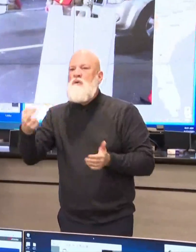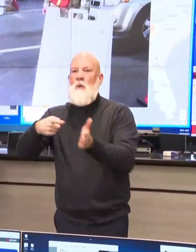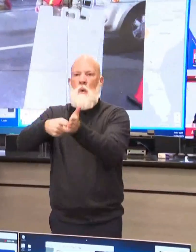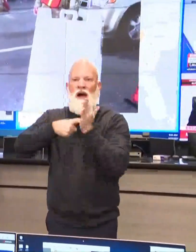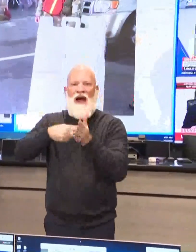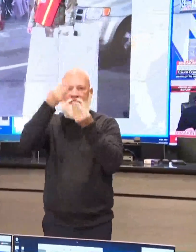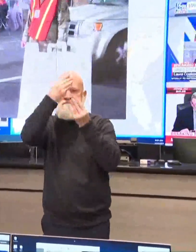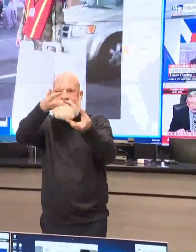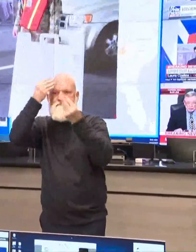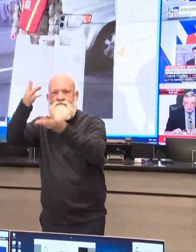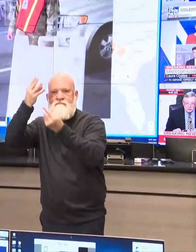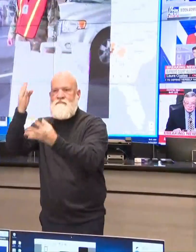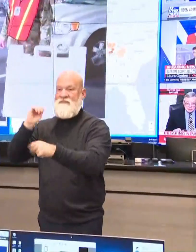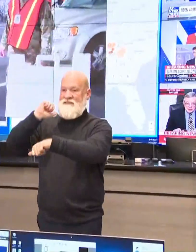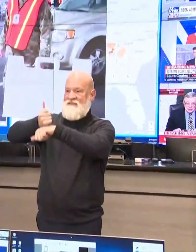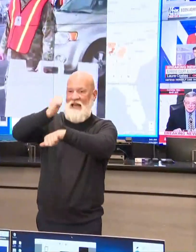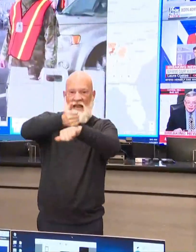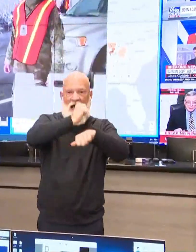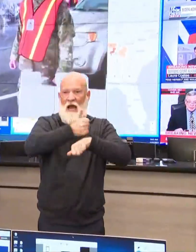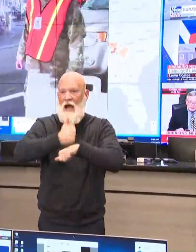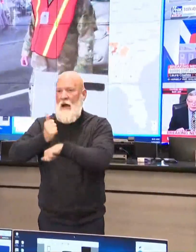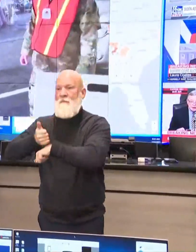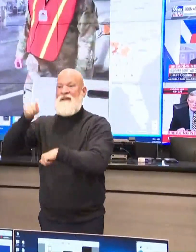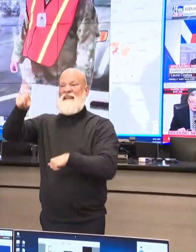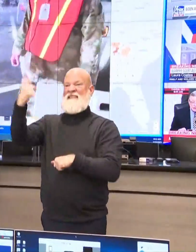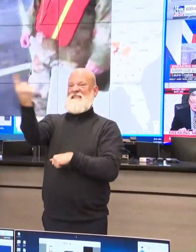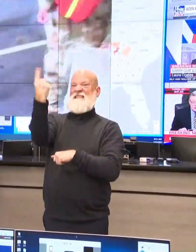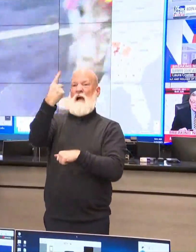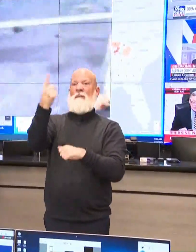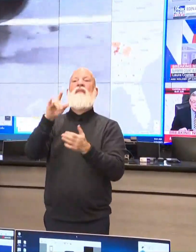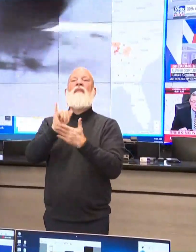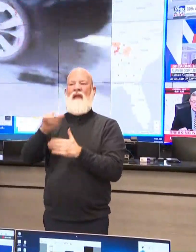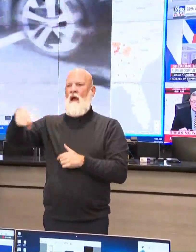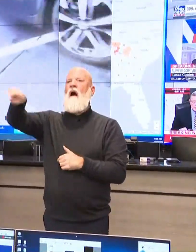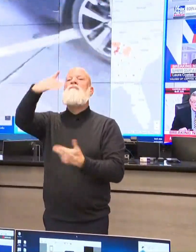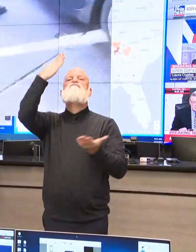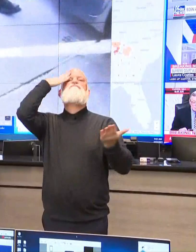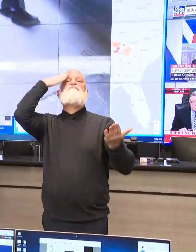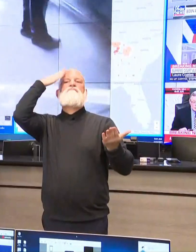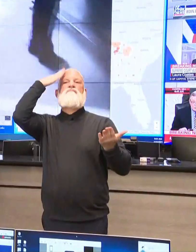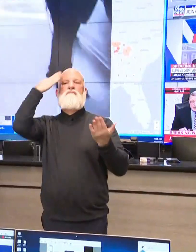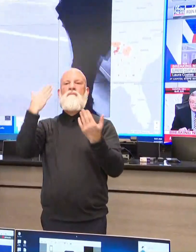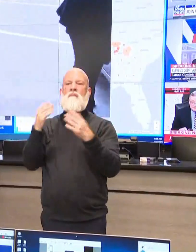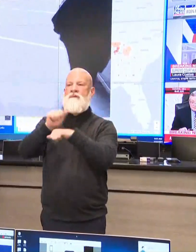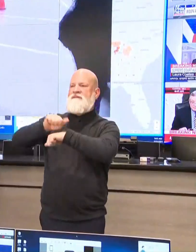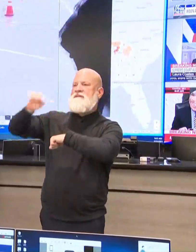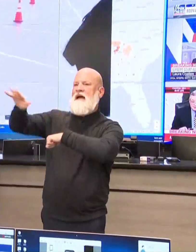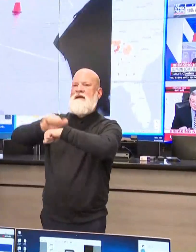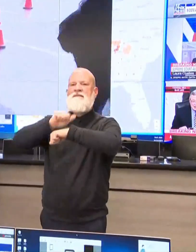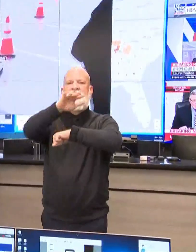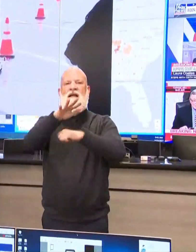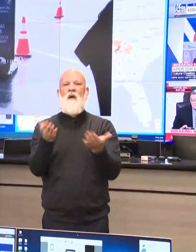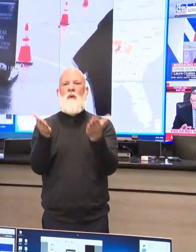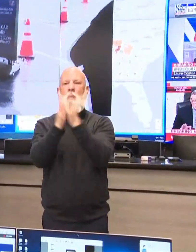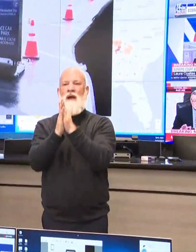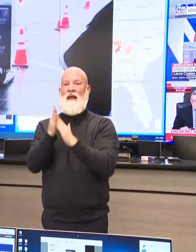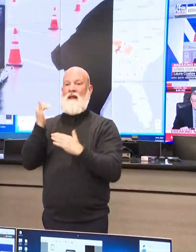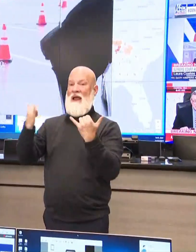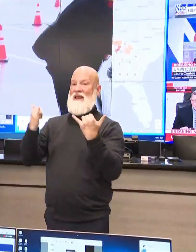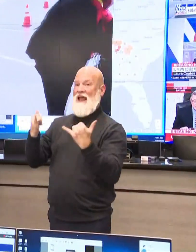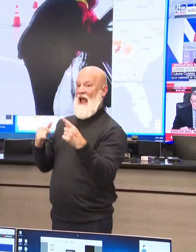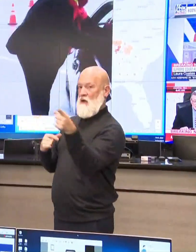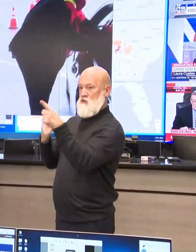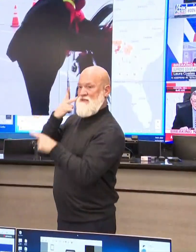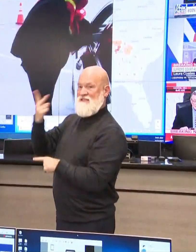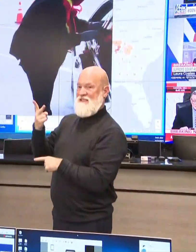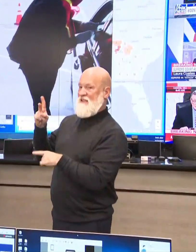it's blank, which is a good thing. It means we don't have any problems going out there. We don't have anything that we need popped up. So if anything pops up